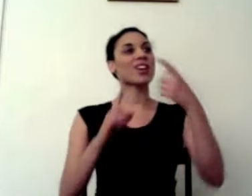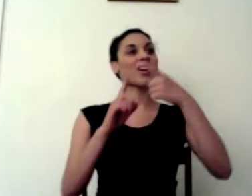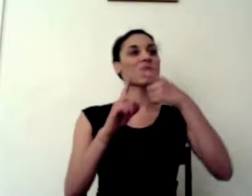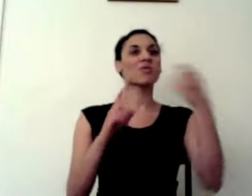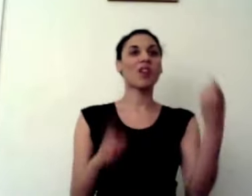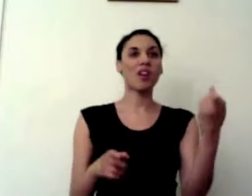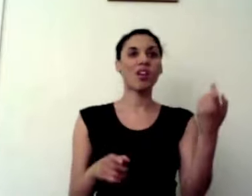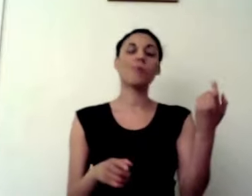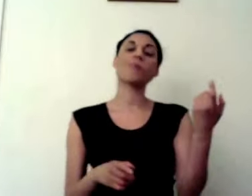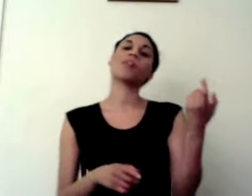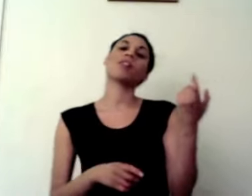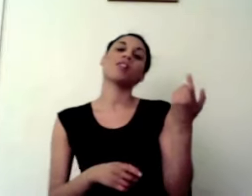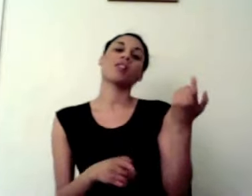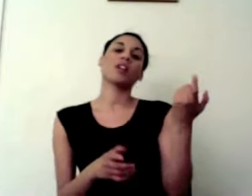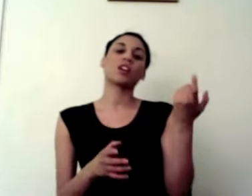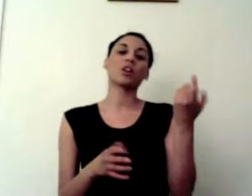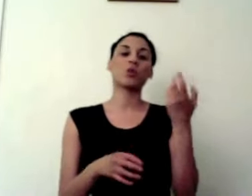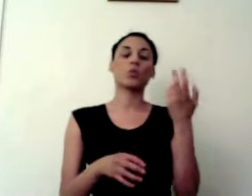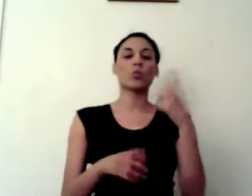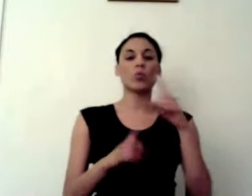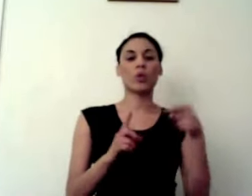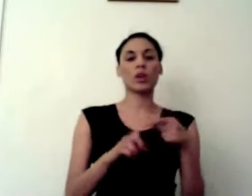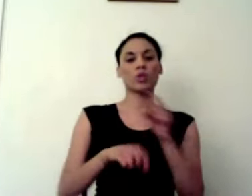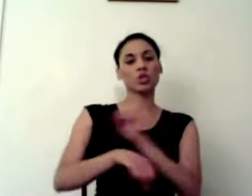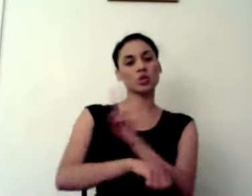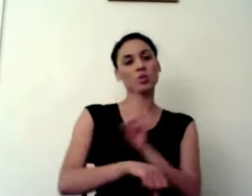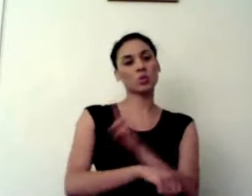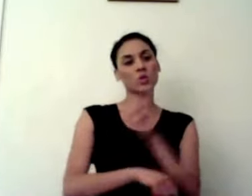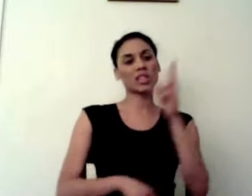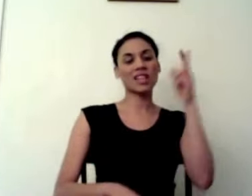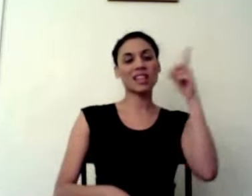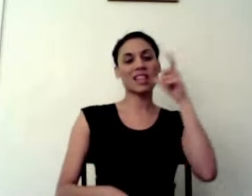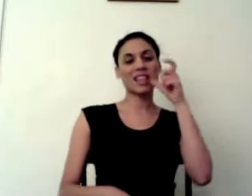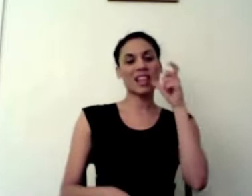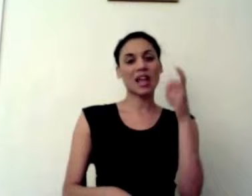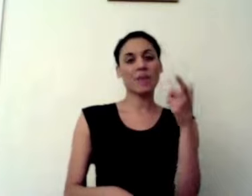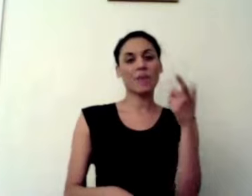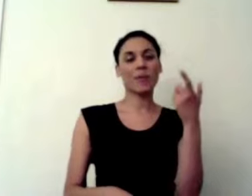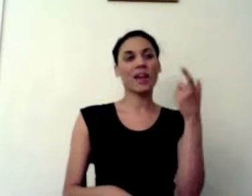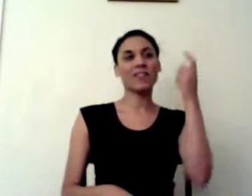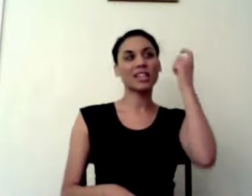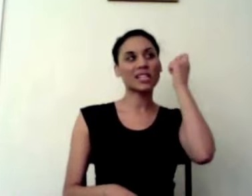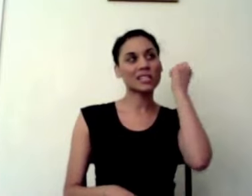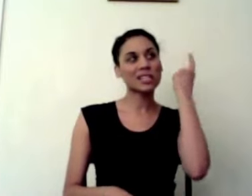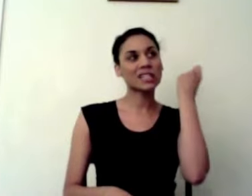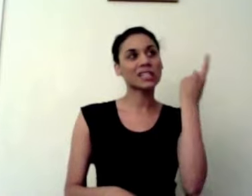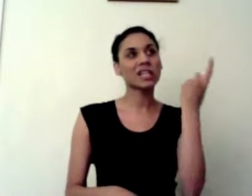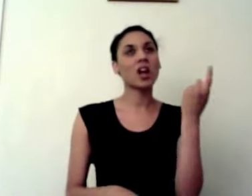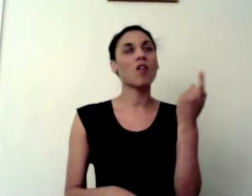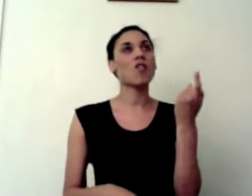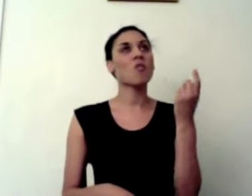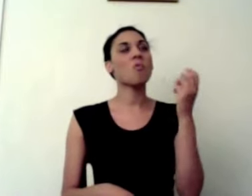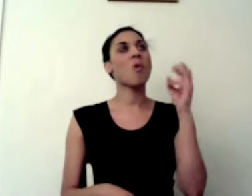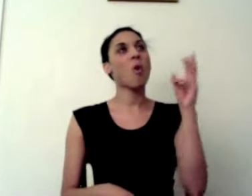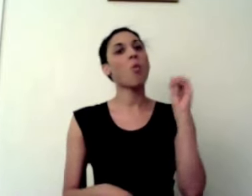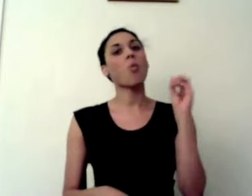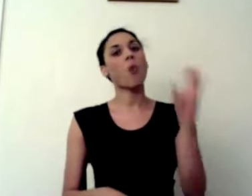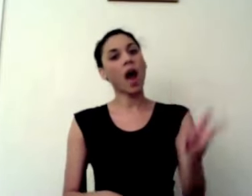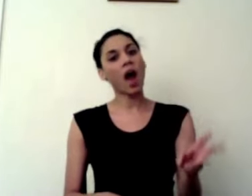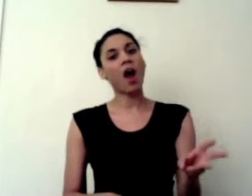lemon, we really had a sense of, wow, there were saliva glands in the bottom and also